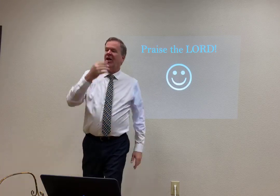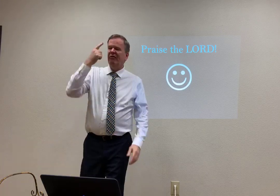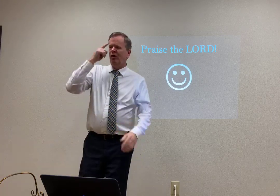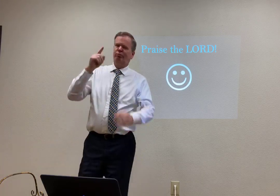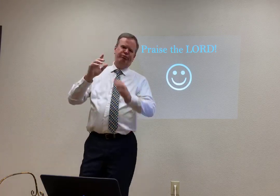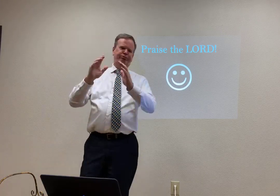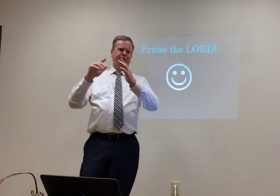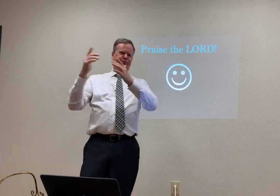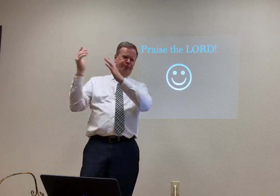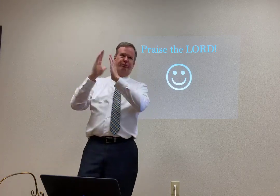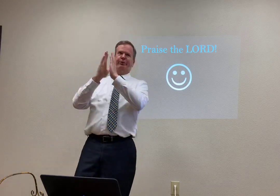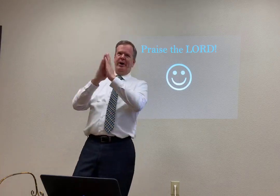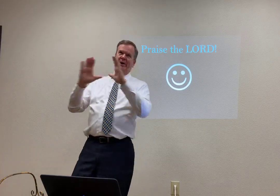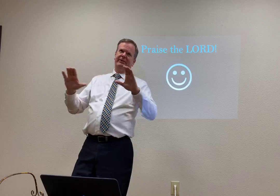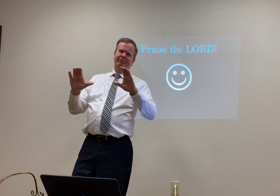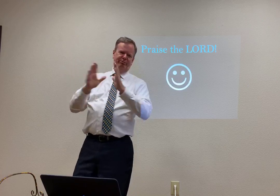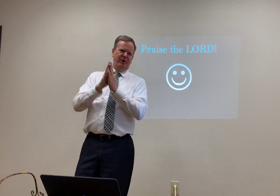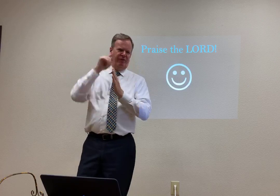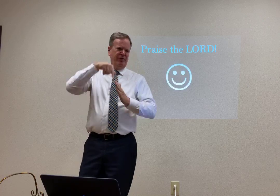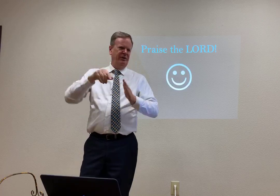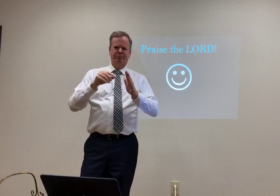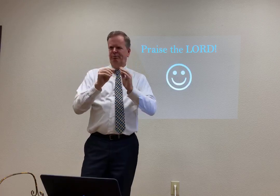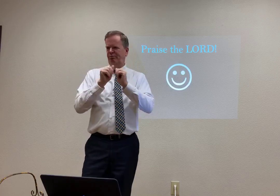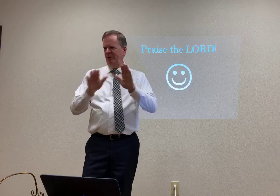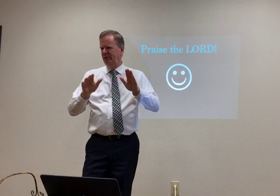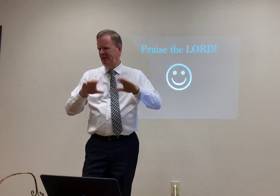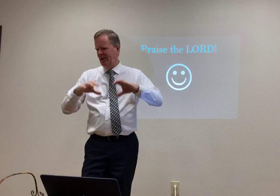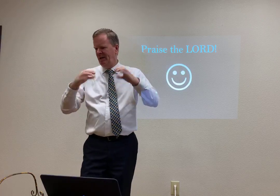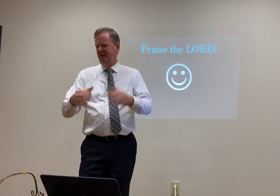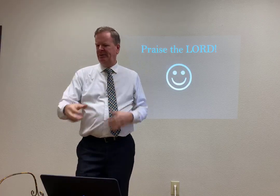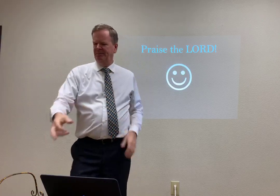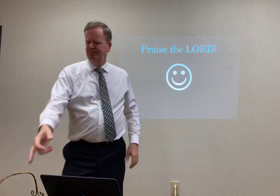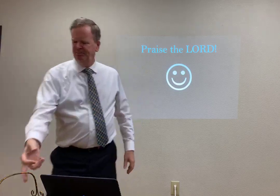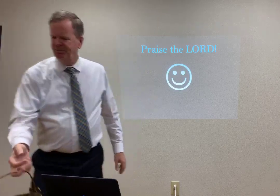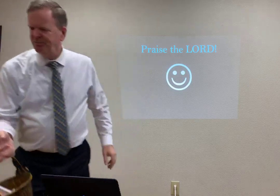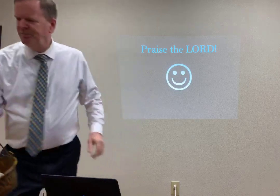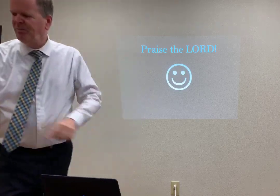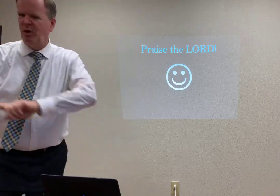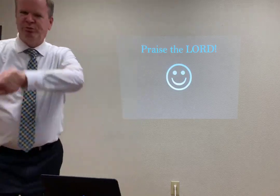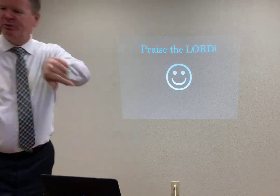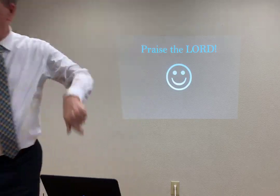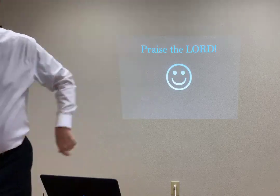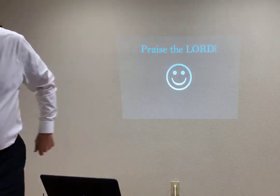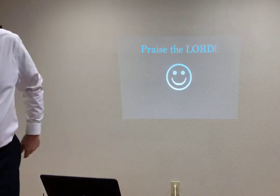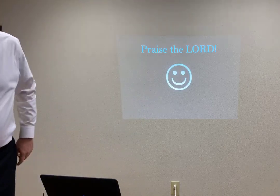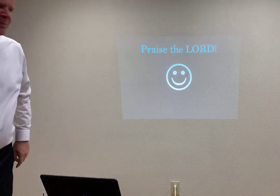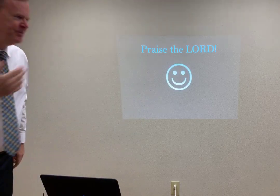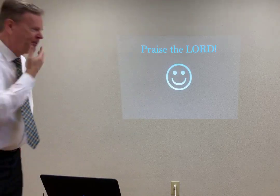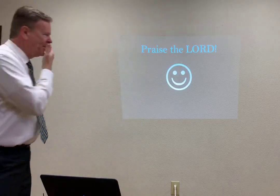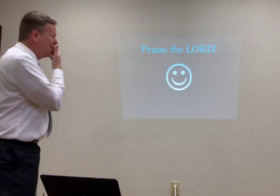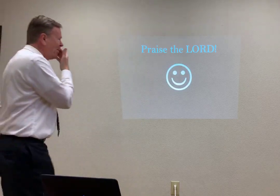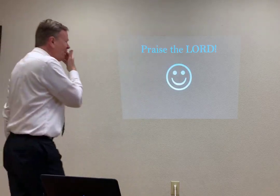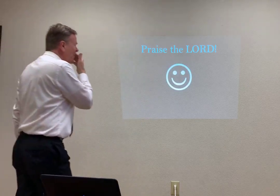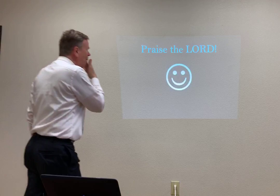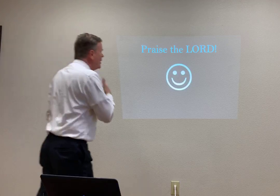once a month. So thanks for praying and getting this class started. Praying for the blessing of this class.